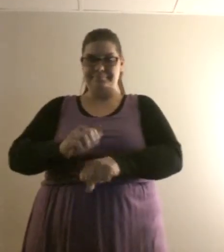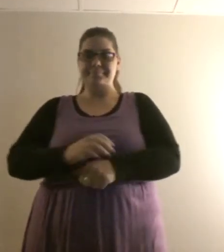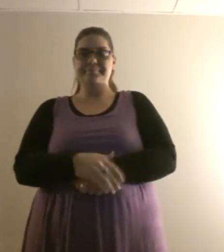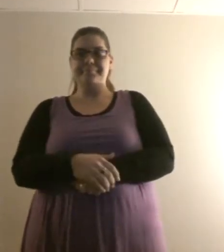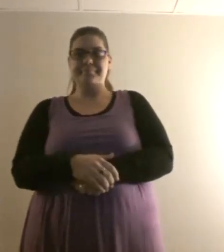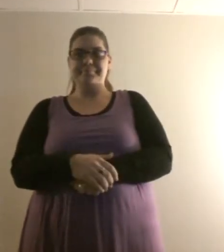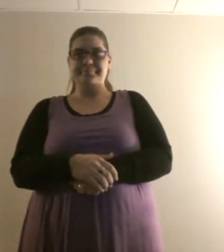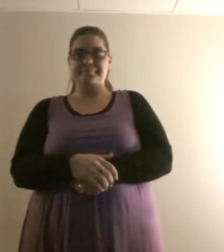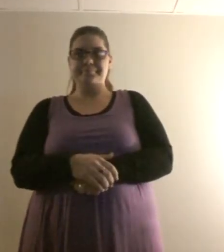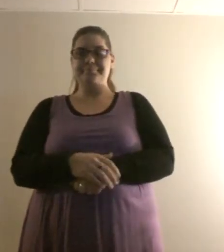And they lacked supplies.